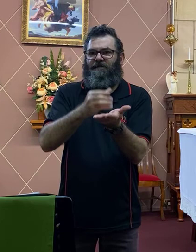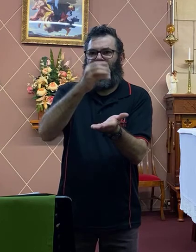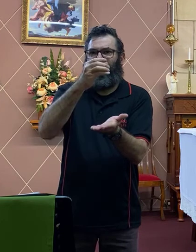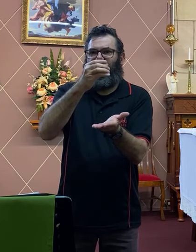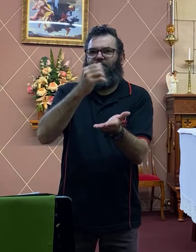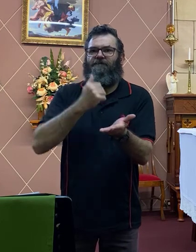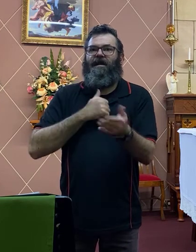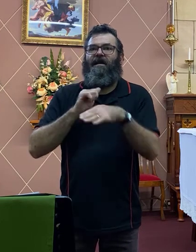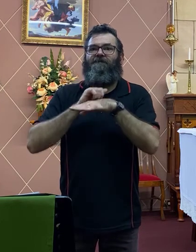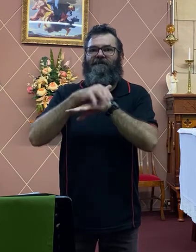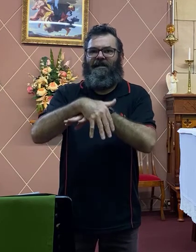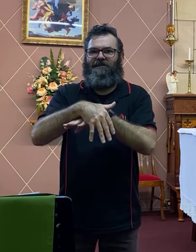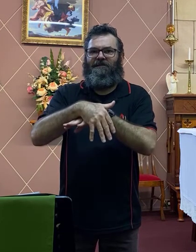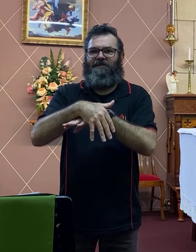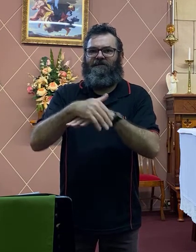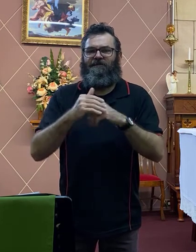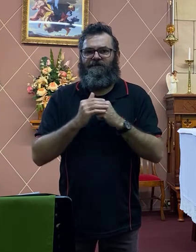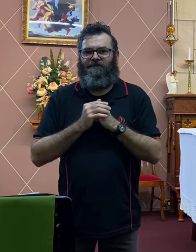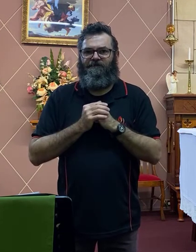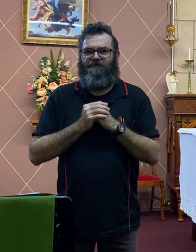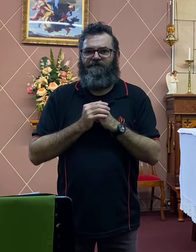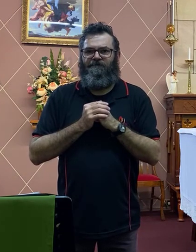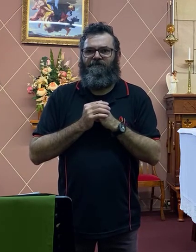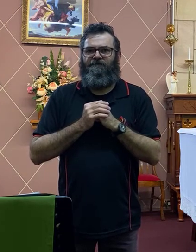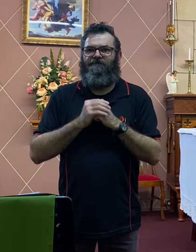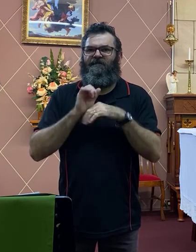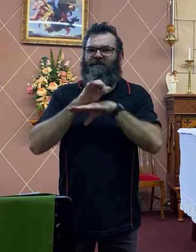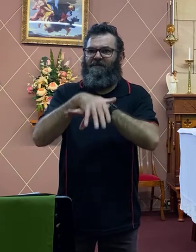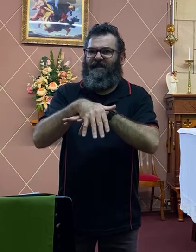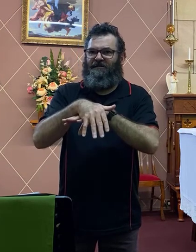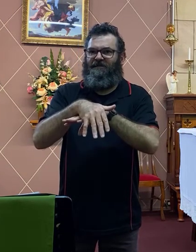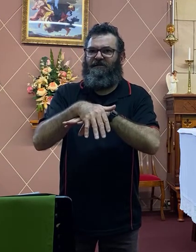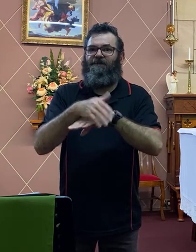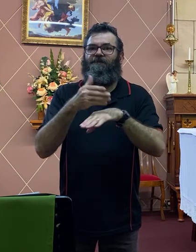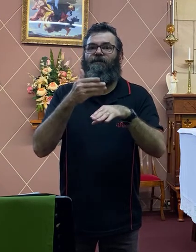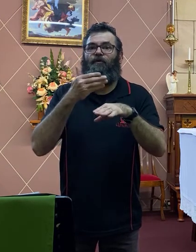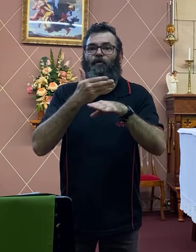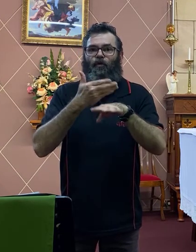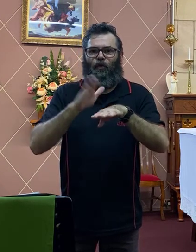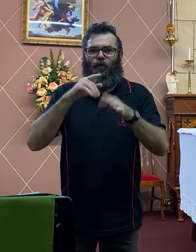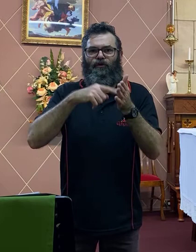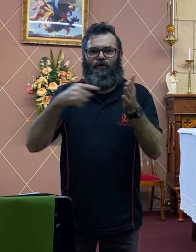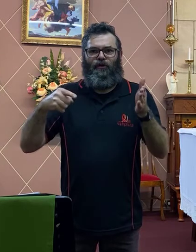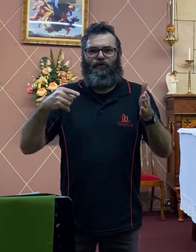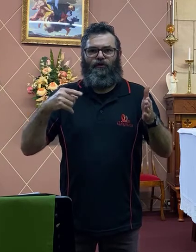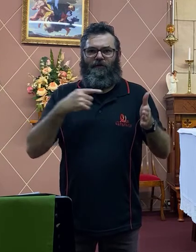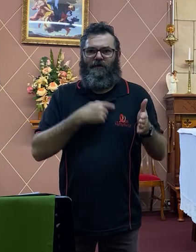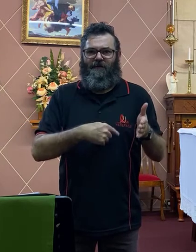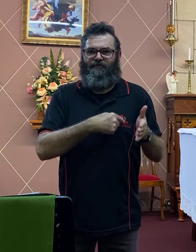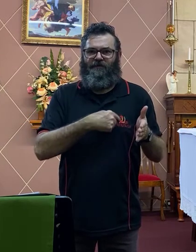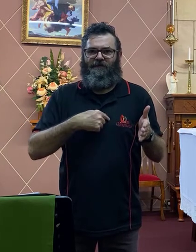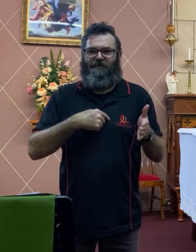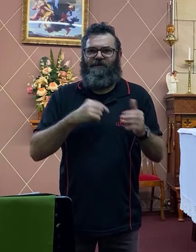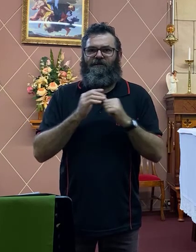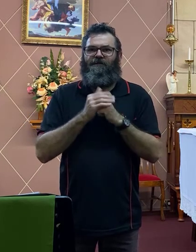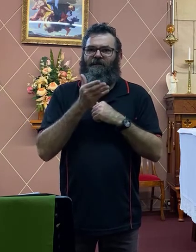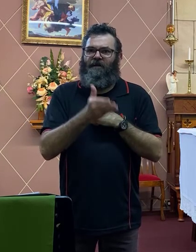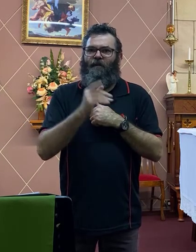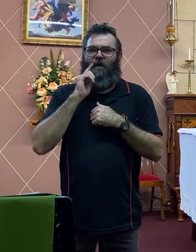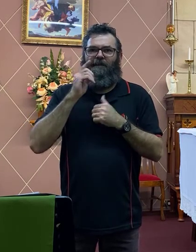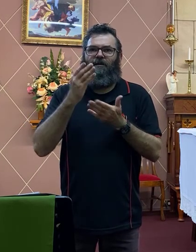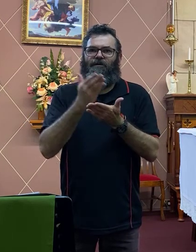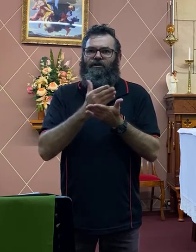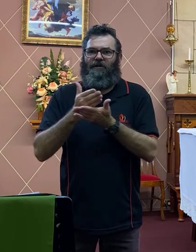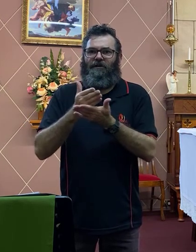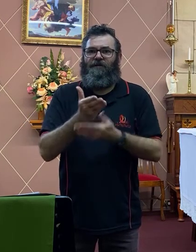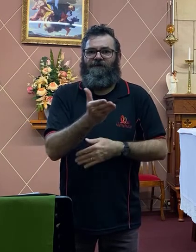my blood, the blood of the new and eternal covenant, which will be poured out for you and for